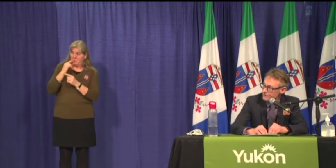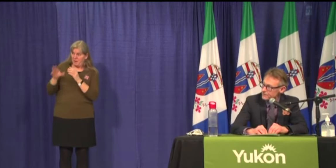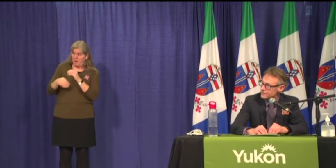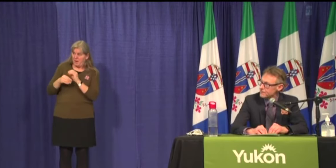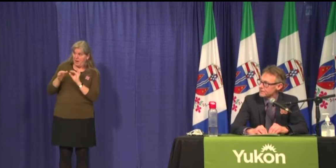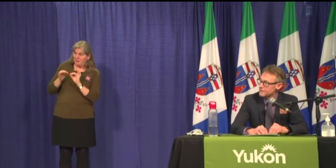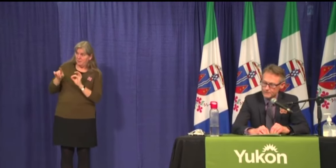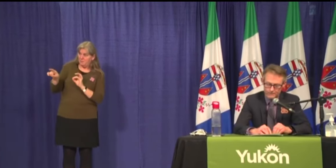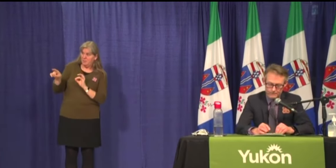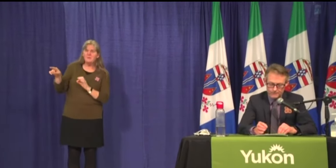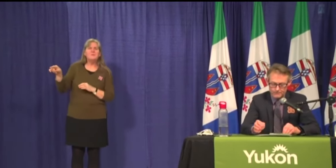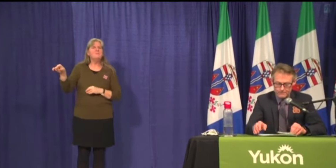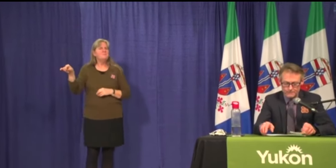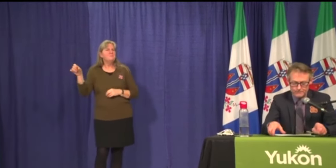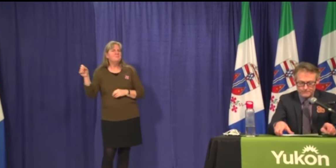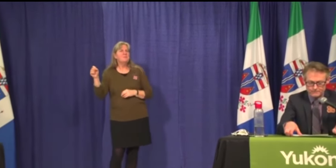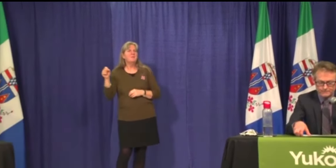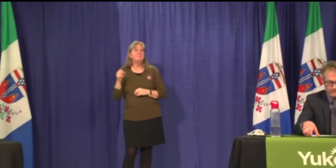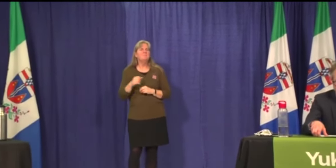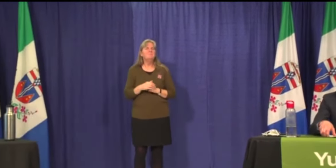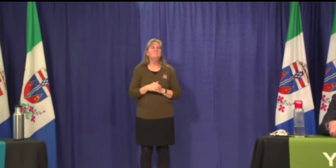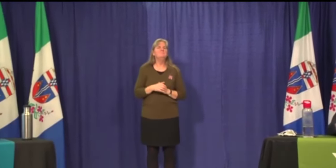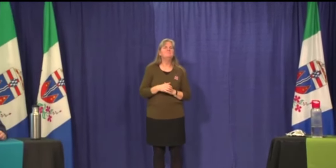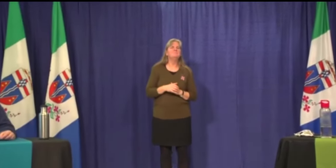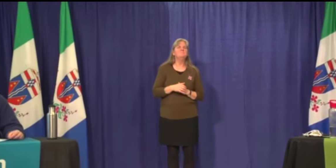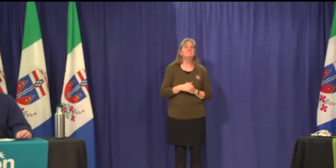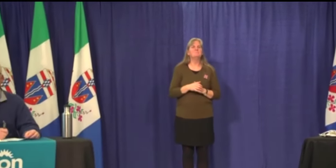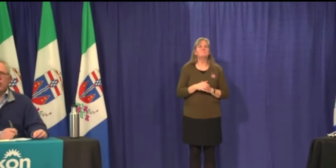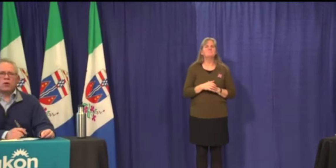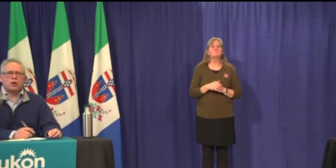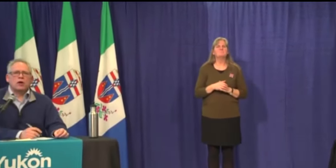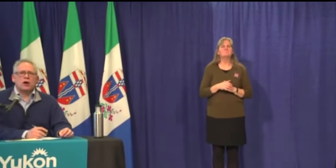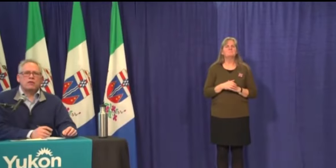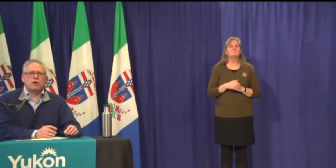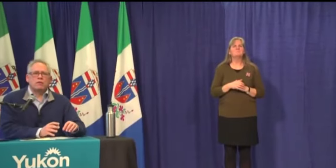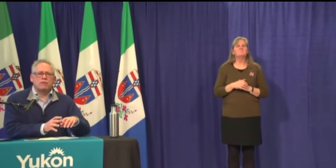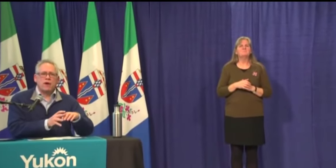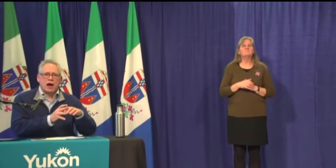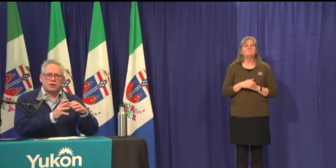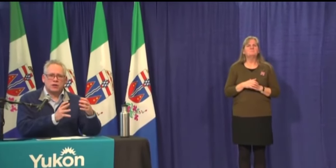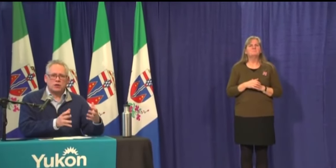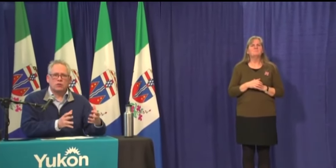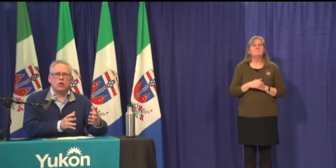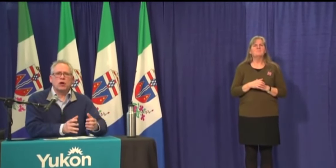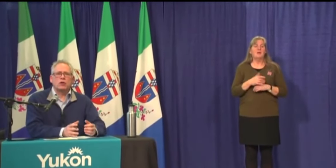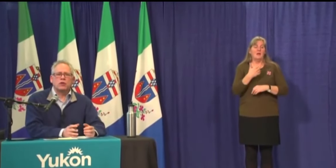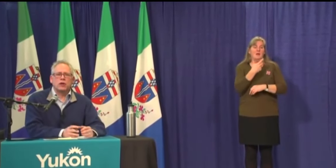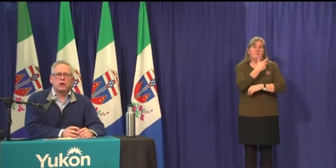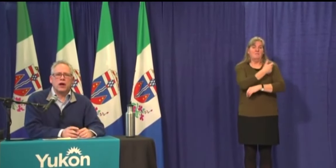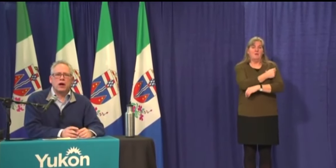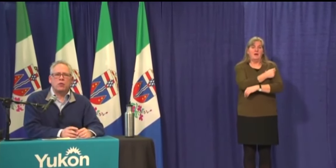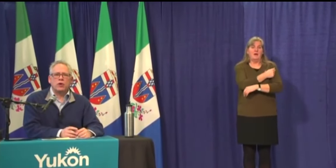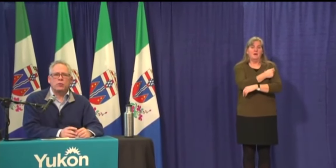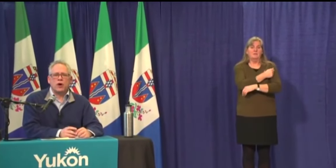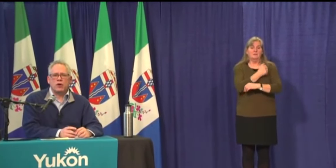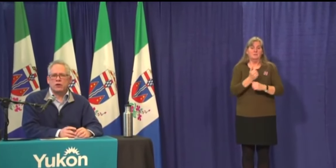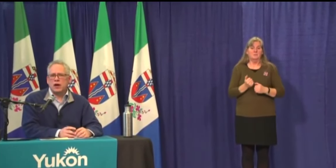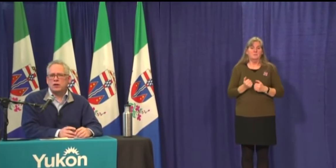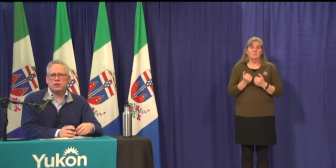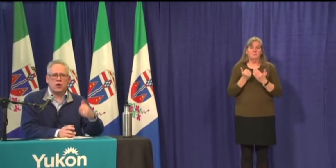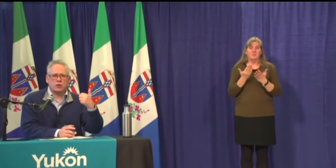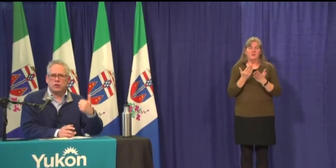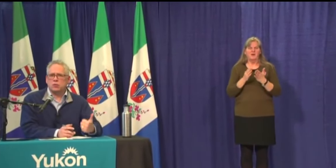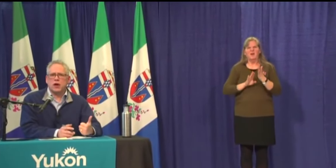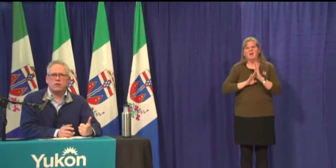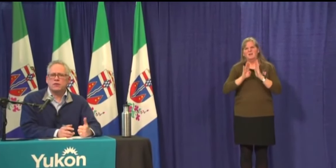to add? Yeah, I, just will add, John, that the, um, the whole of the vaccine rollout and how we prioritize